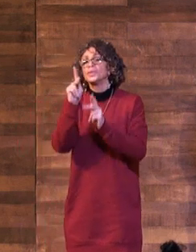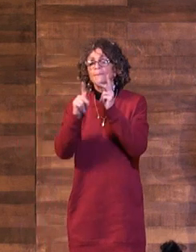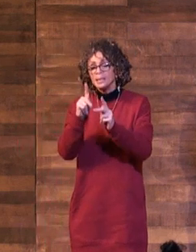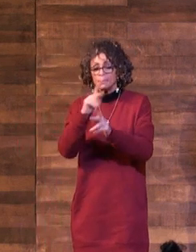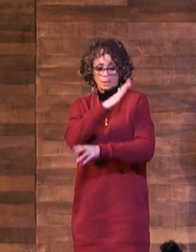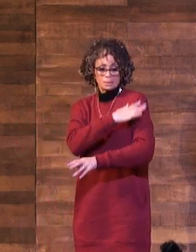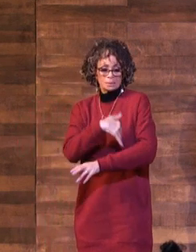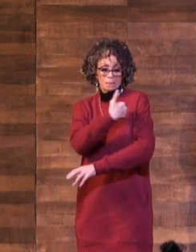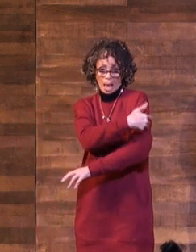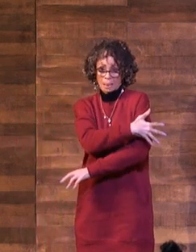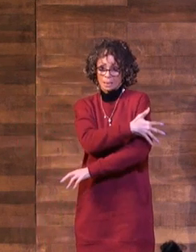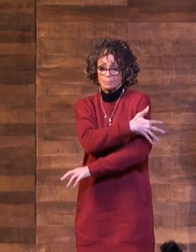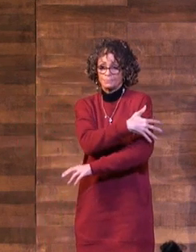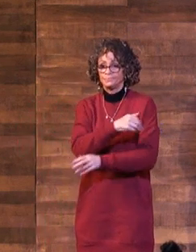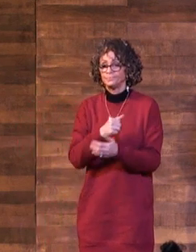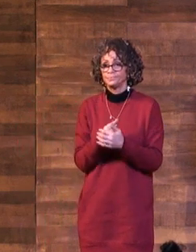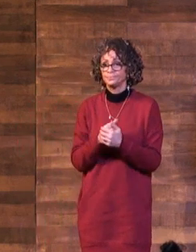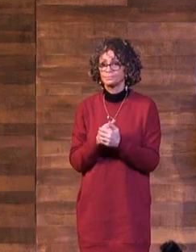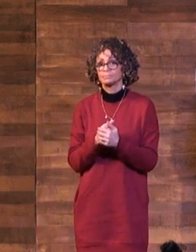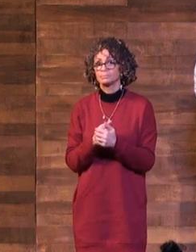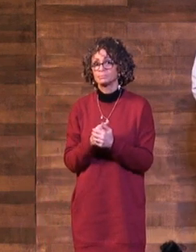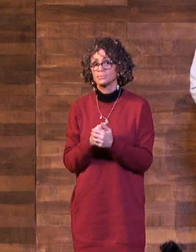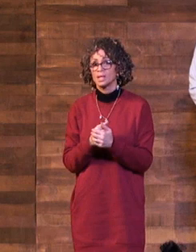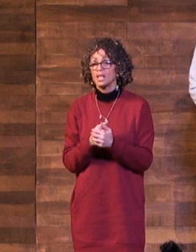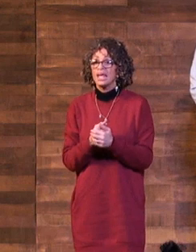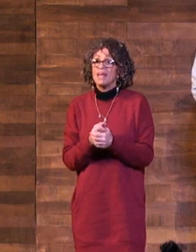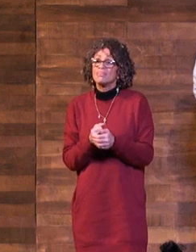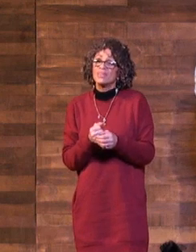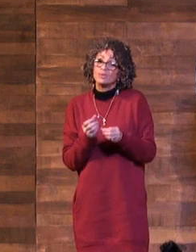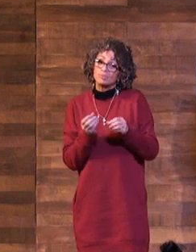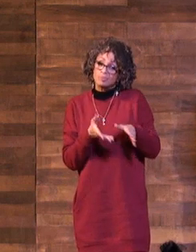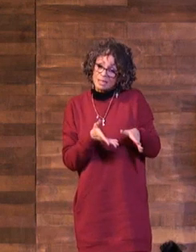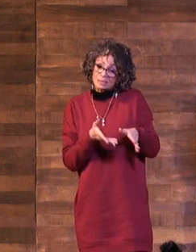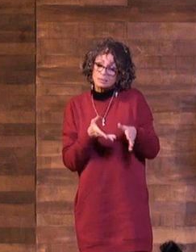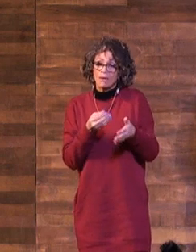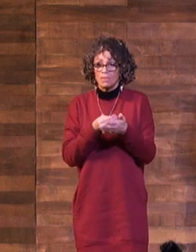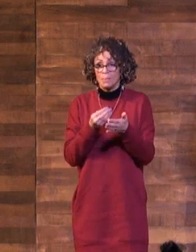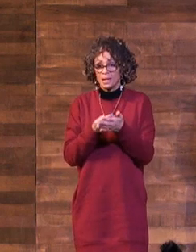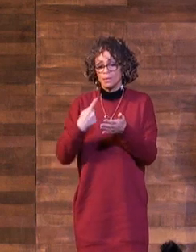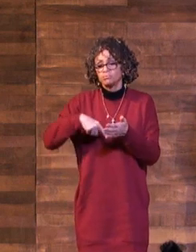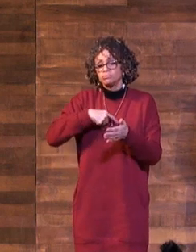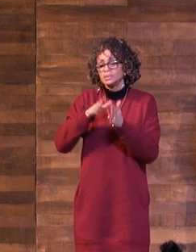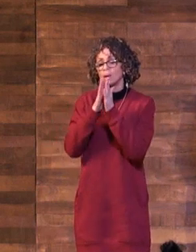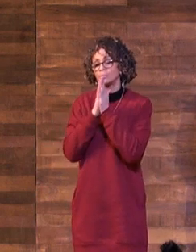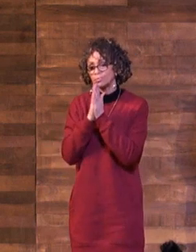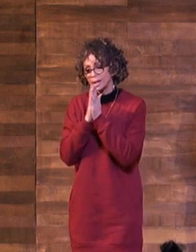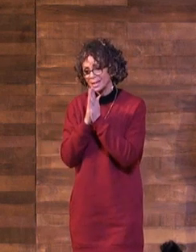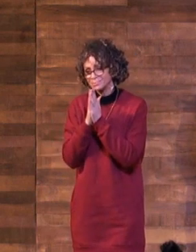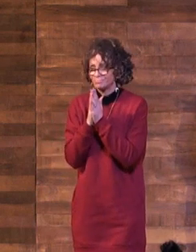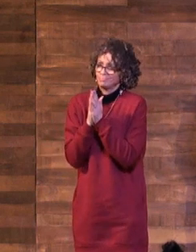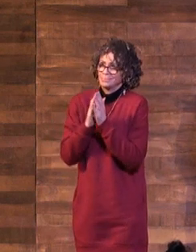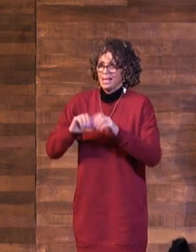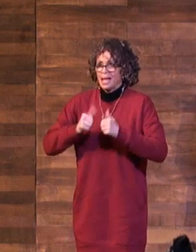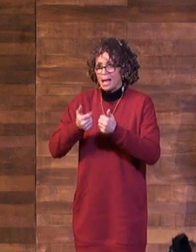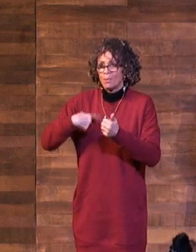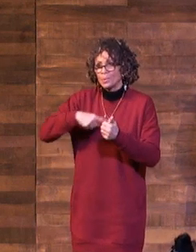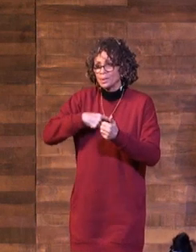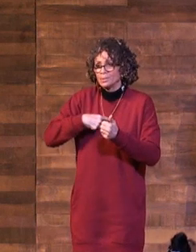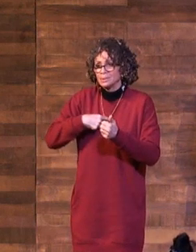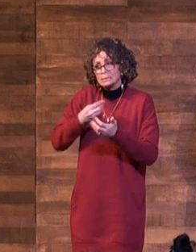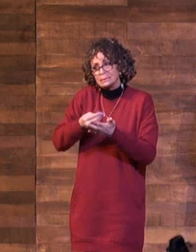Scotland. The remaining funds are being prayed over, and no immediate expenditures have been